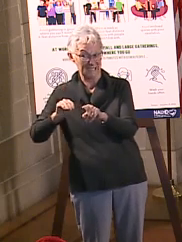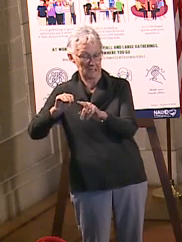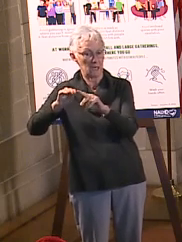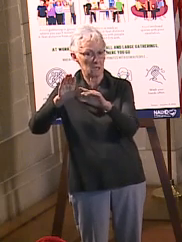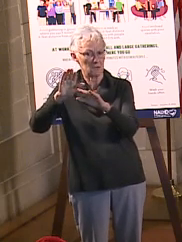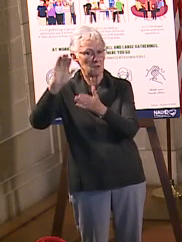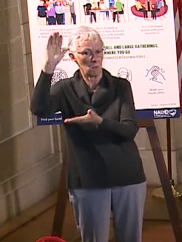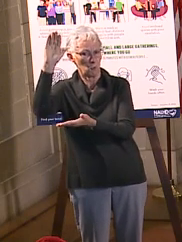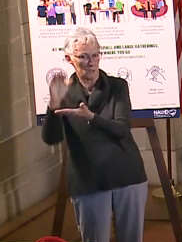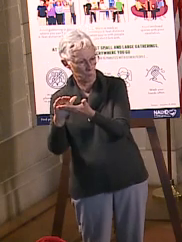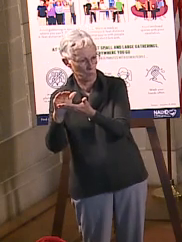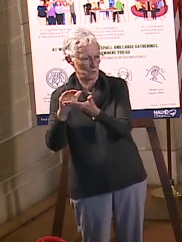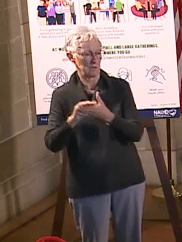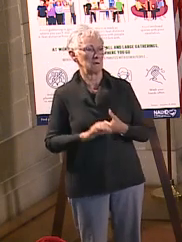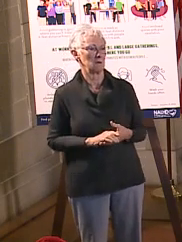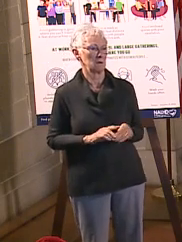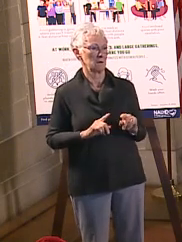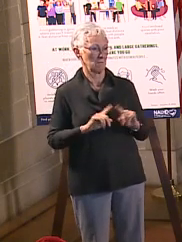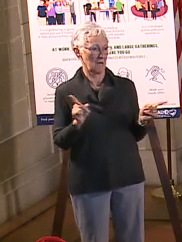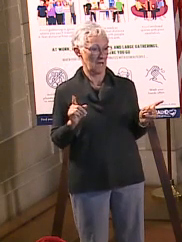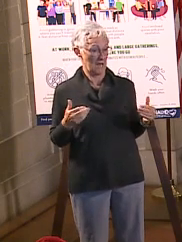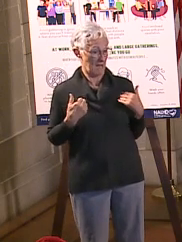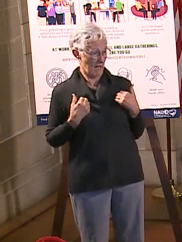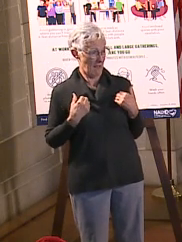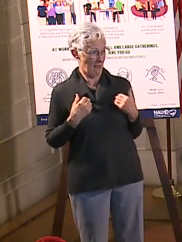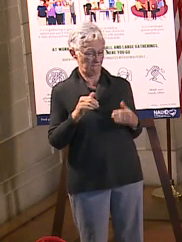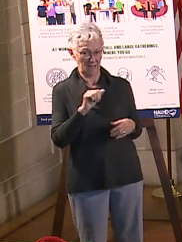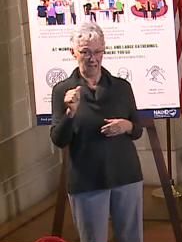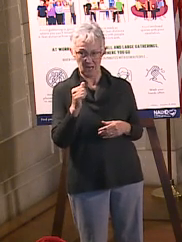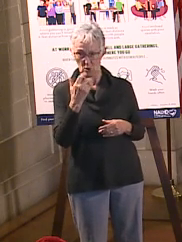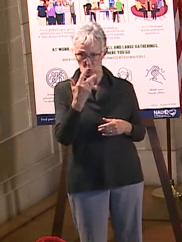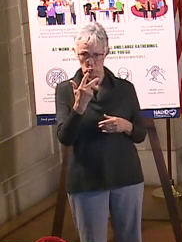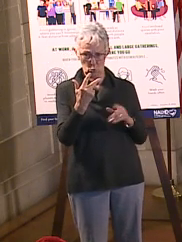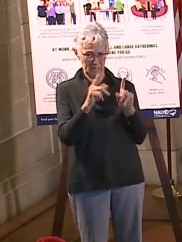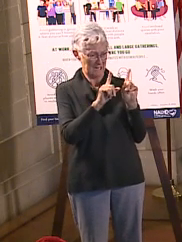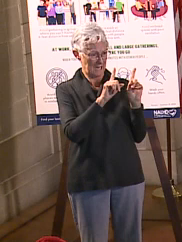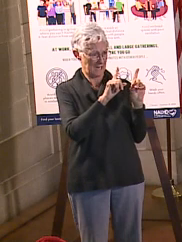there. And frankly, again, having a free test